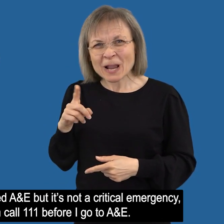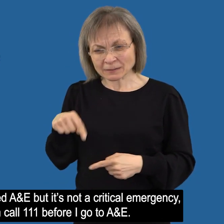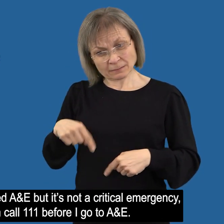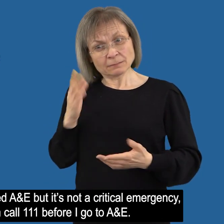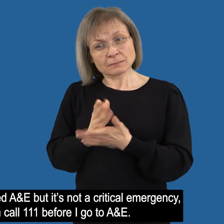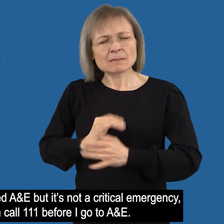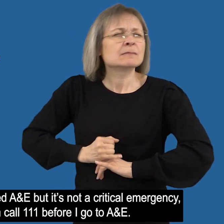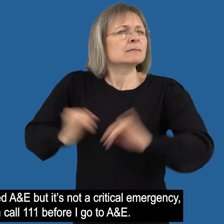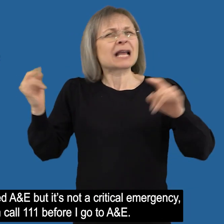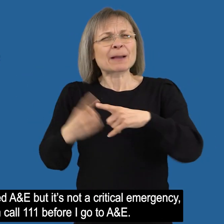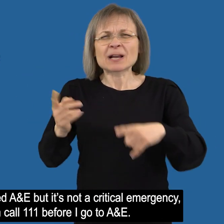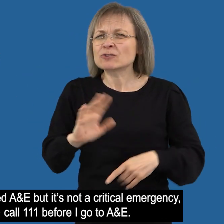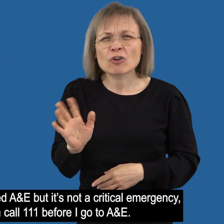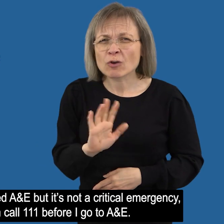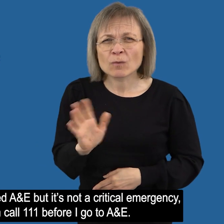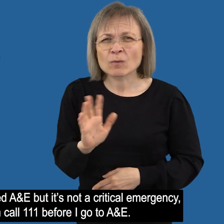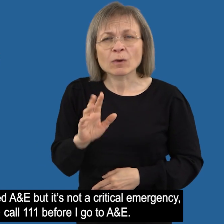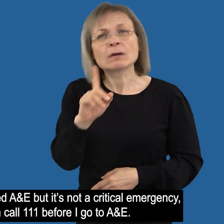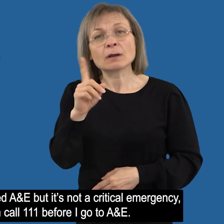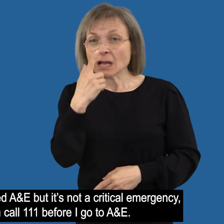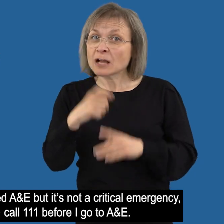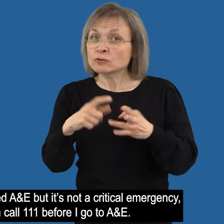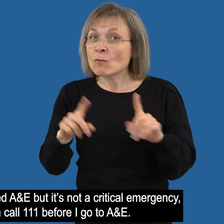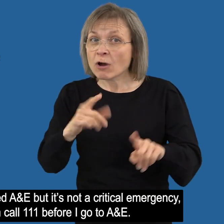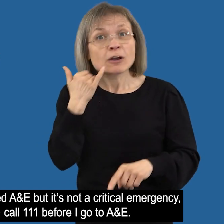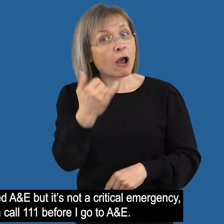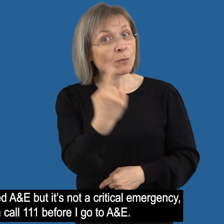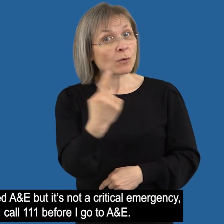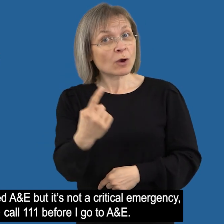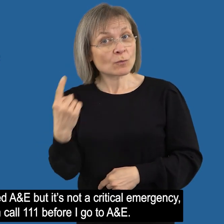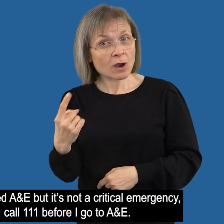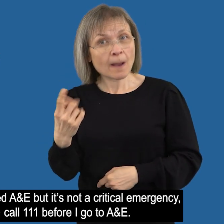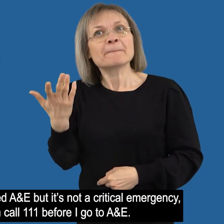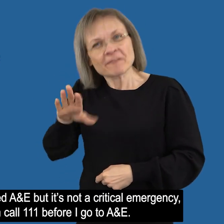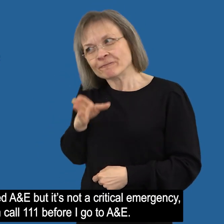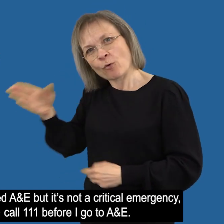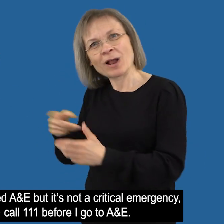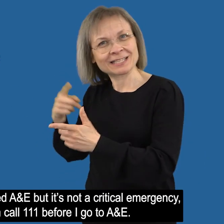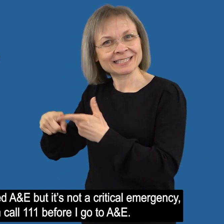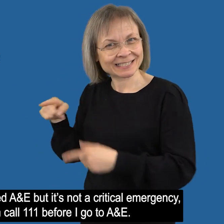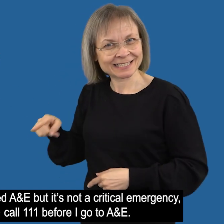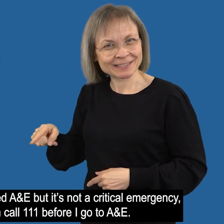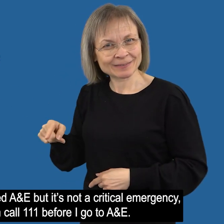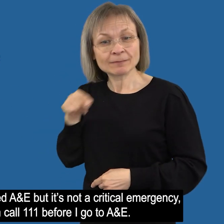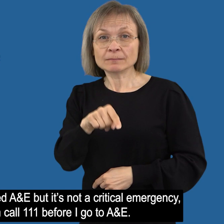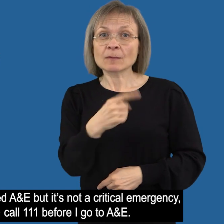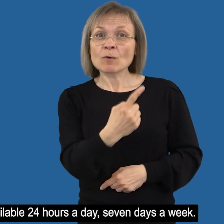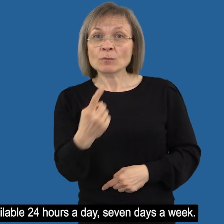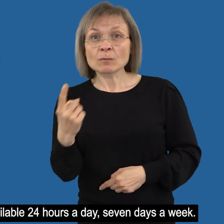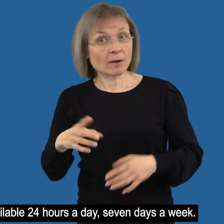If I think I need A&E but it's not a critical emergency, I can call 111 before I go to A&E. This service